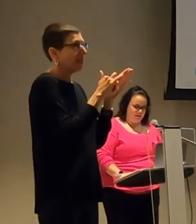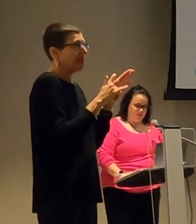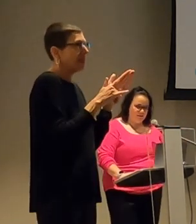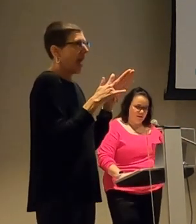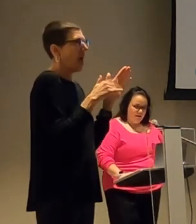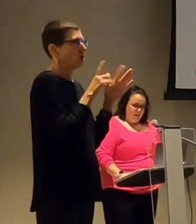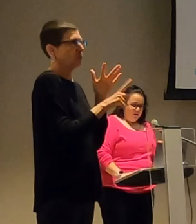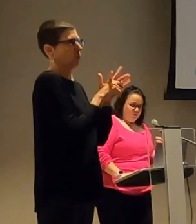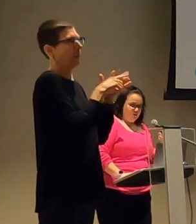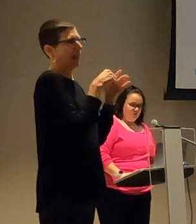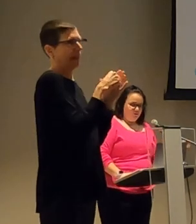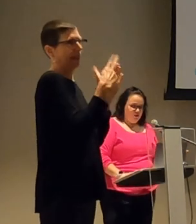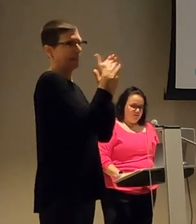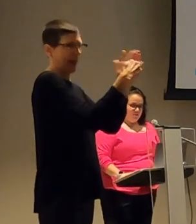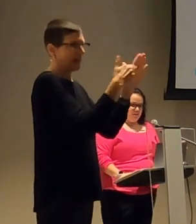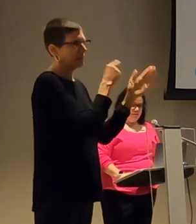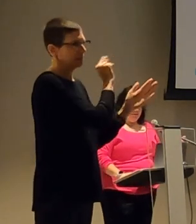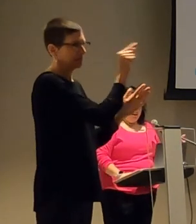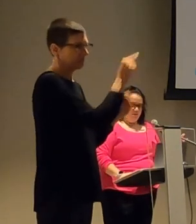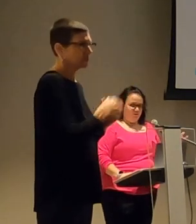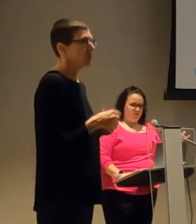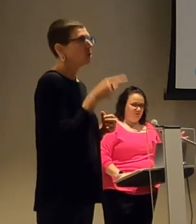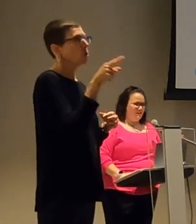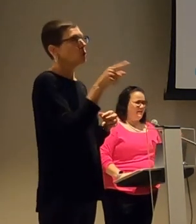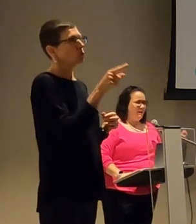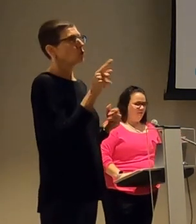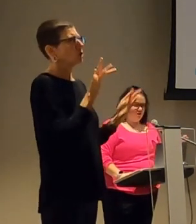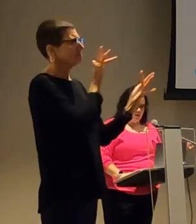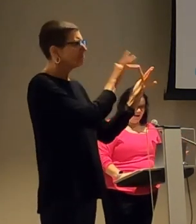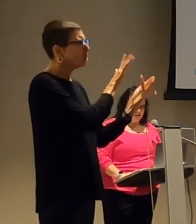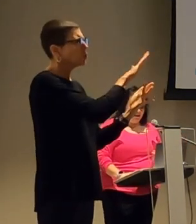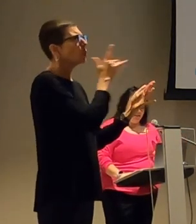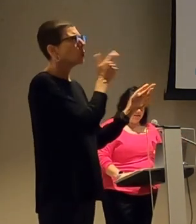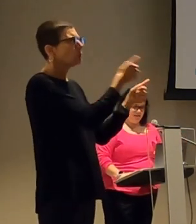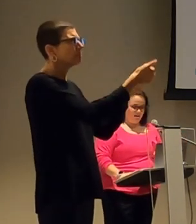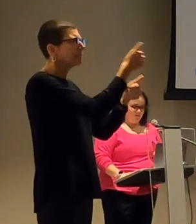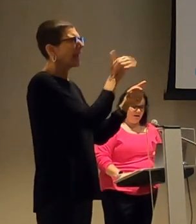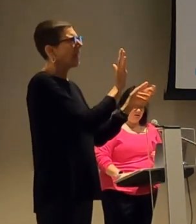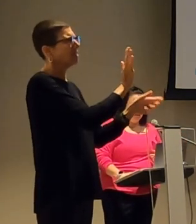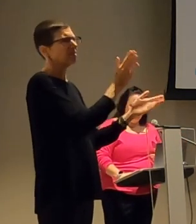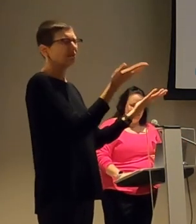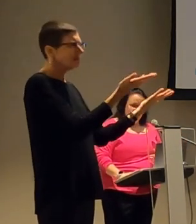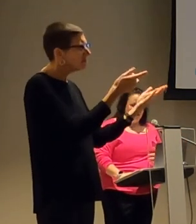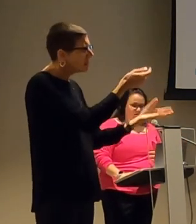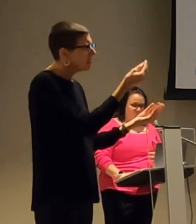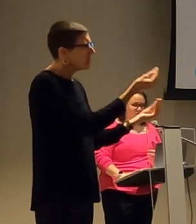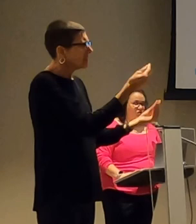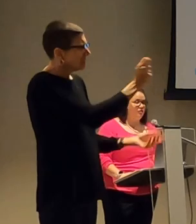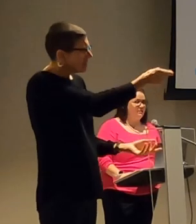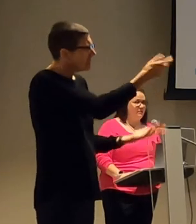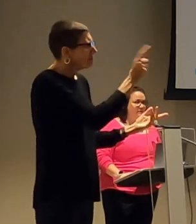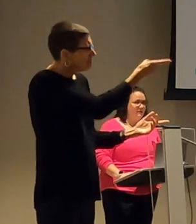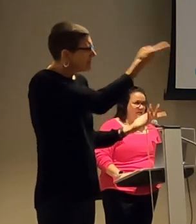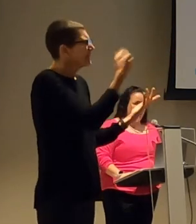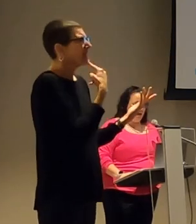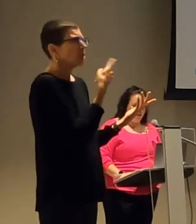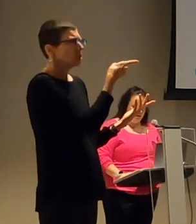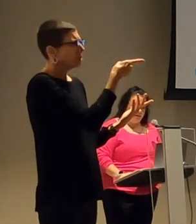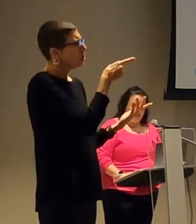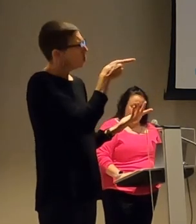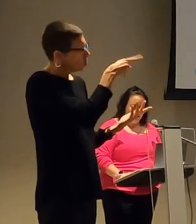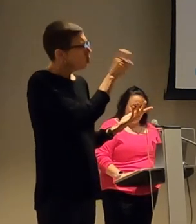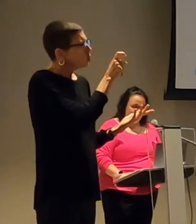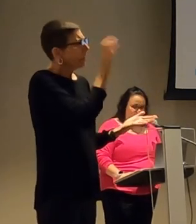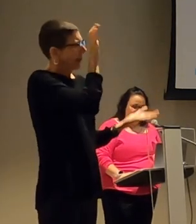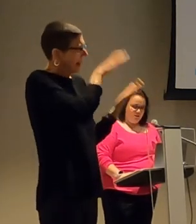the paintings. So she reaches out to the city officials and kind of chastises them and said that she should believe in God